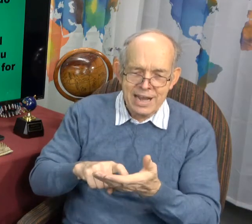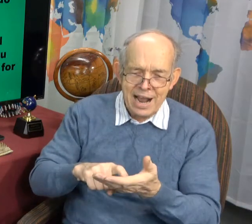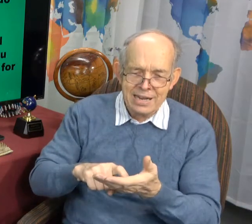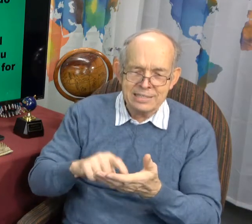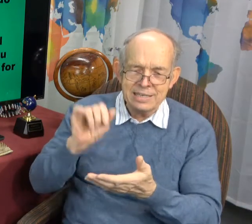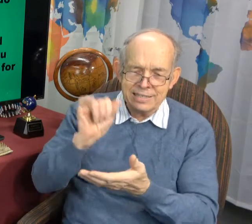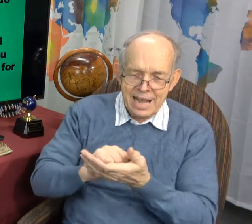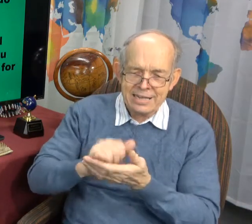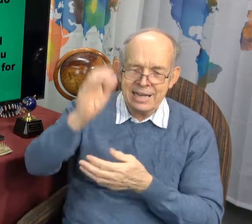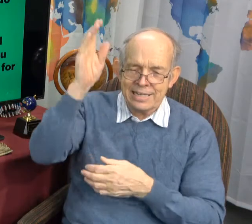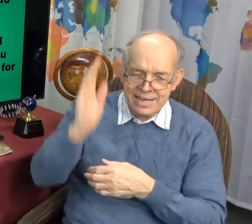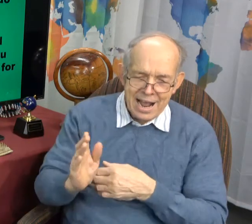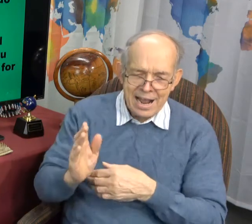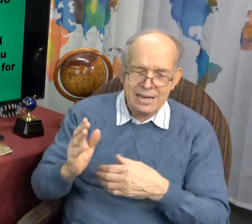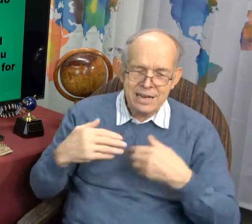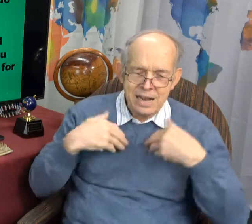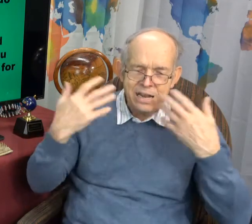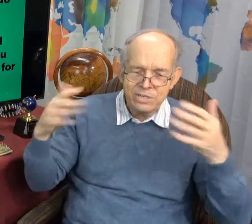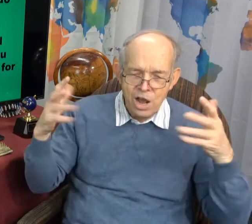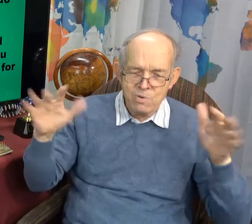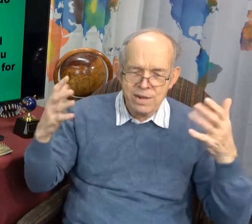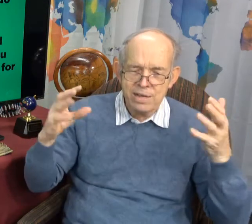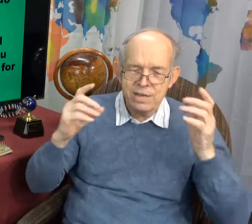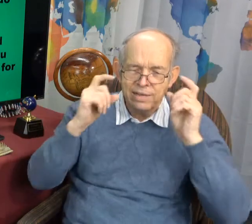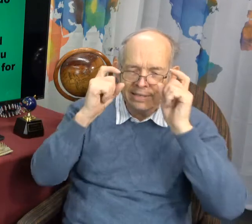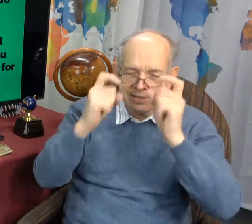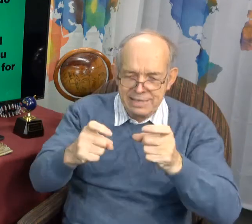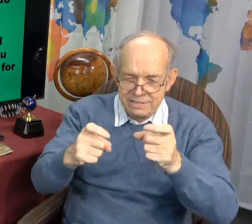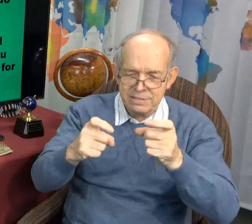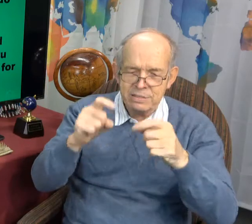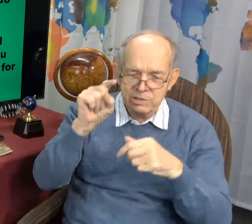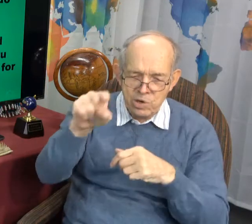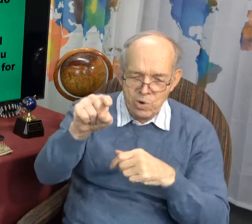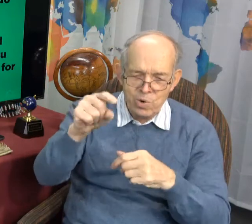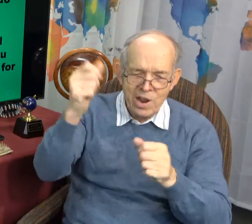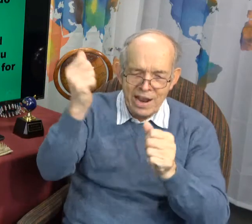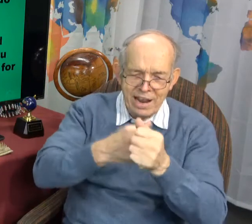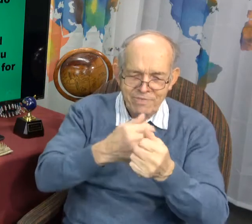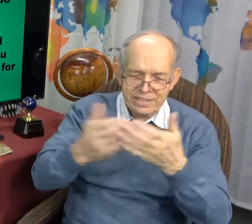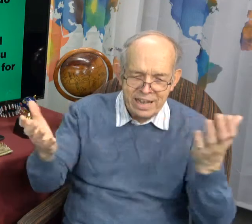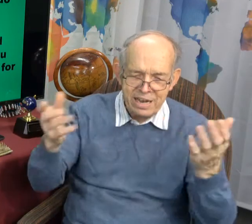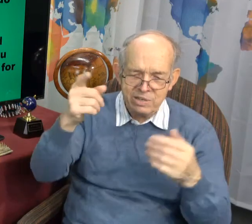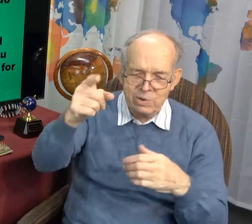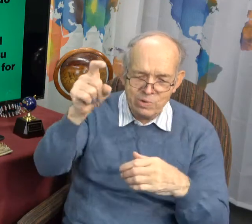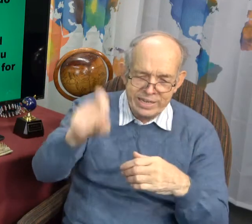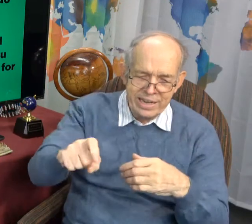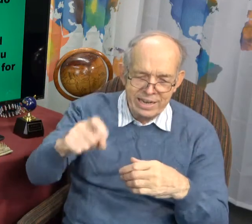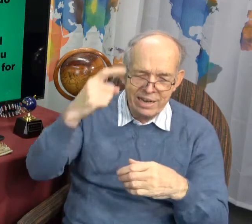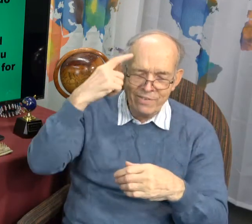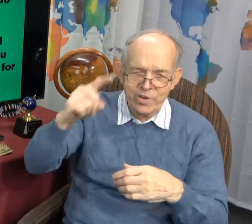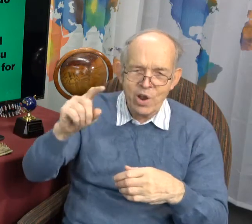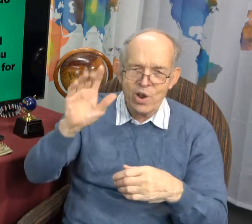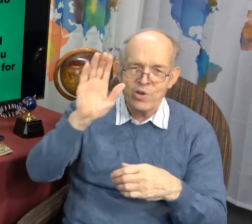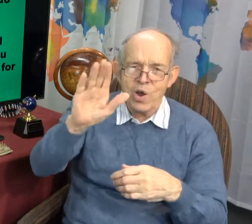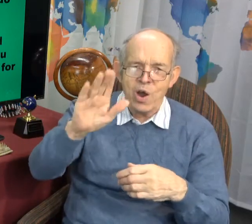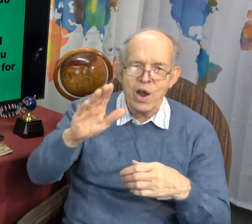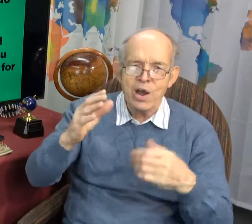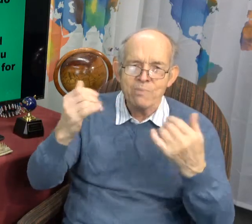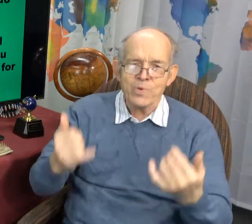recognized that God has already given you everything you need for your